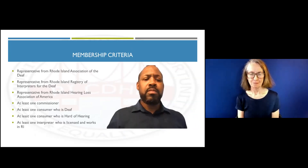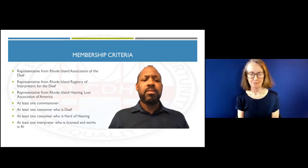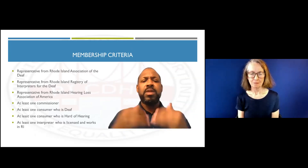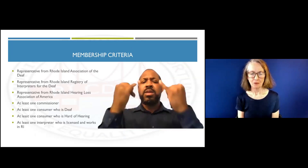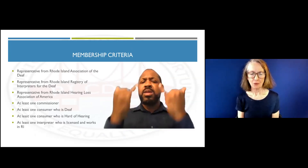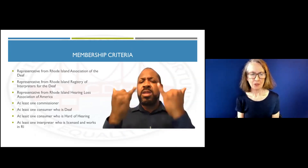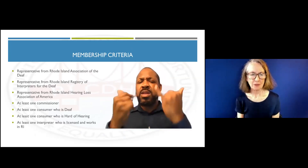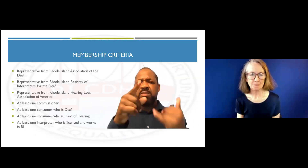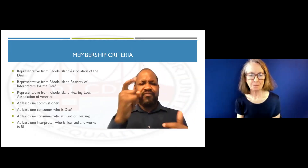Okay.